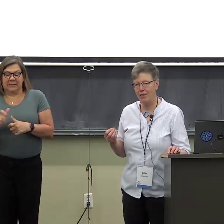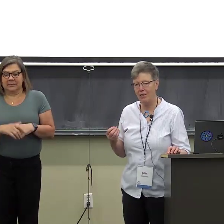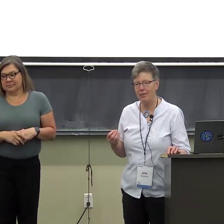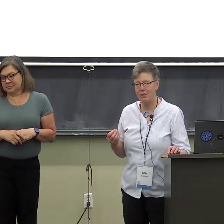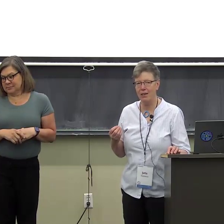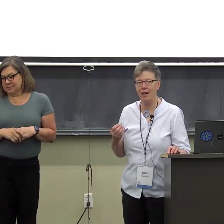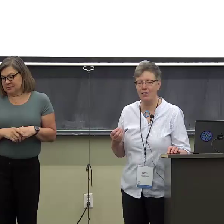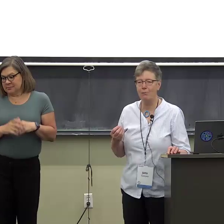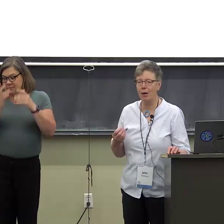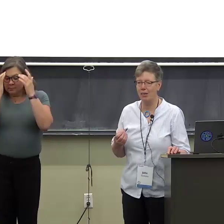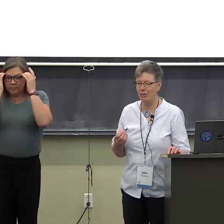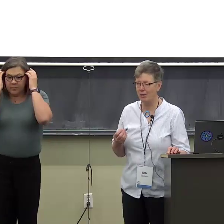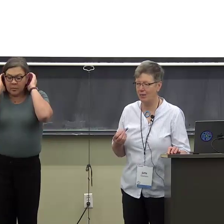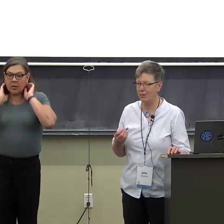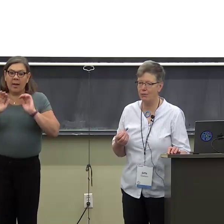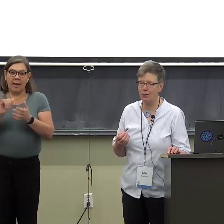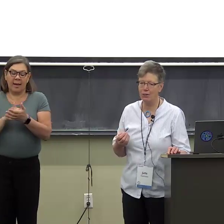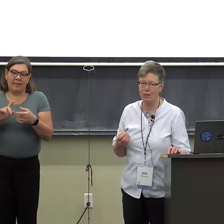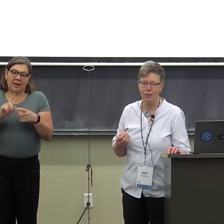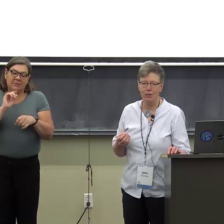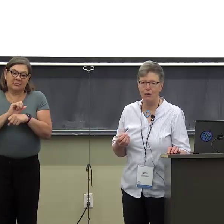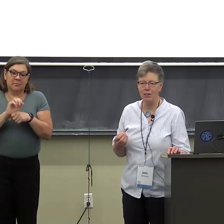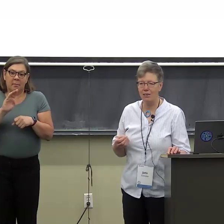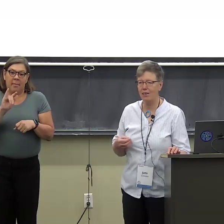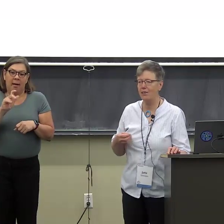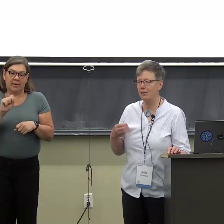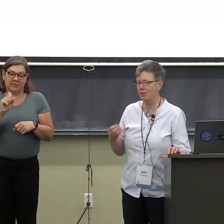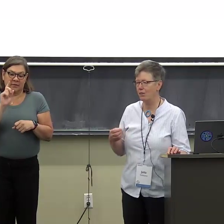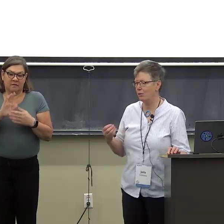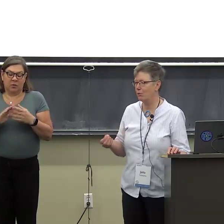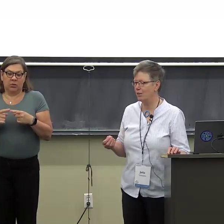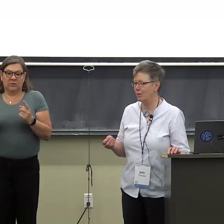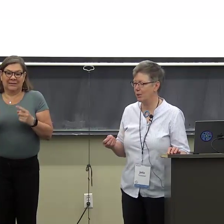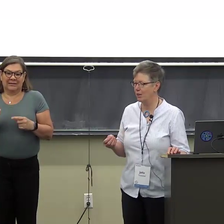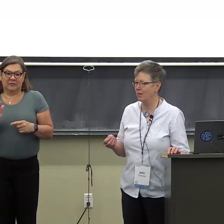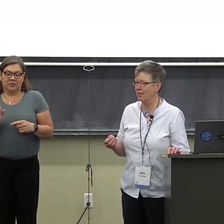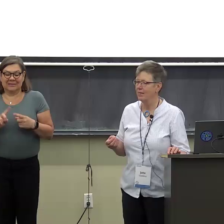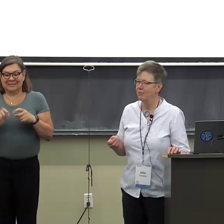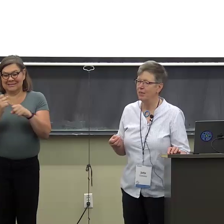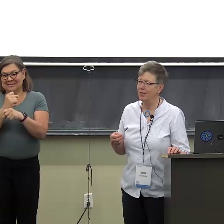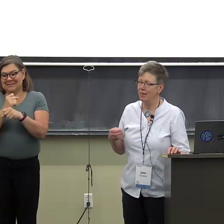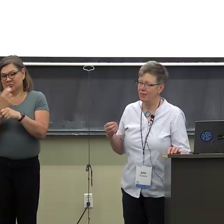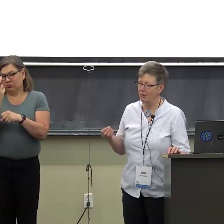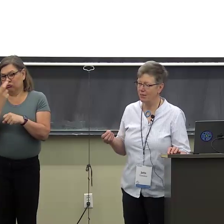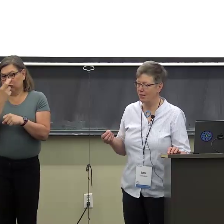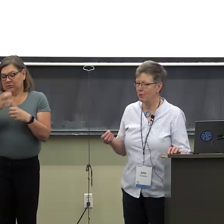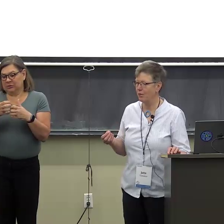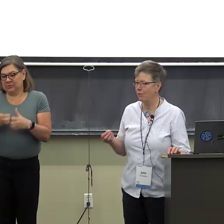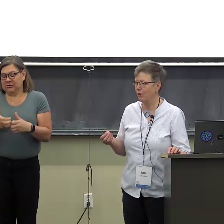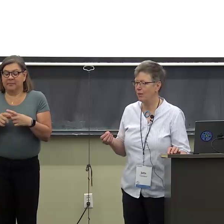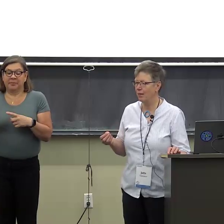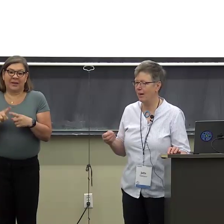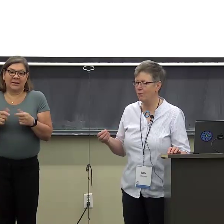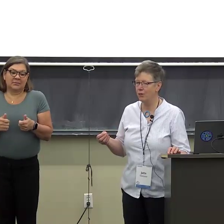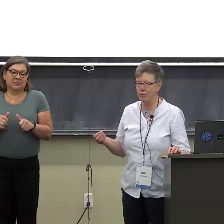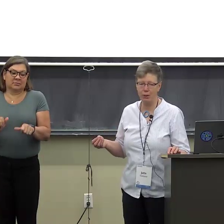fact that it is actually biased against difference. So it's a statistical reasoning machine, meaning that it is attempting